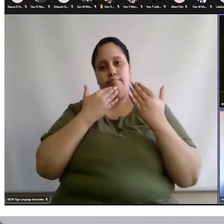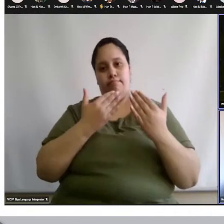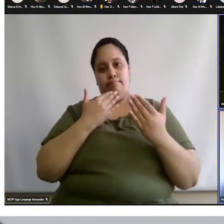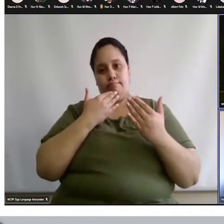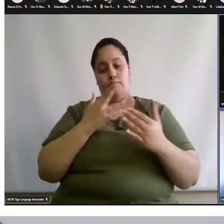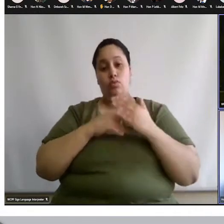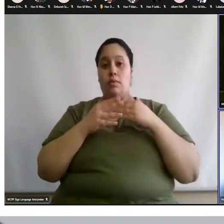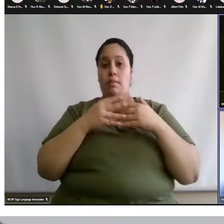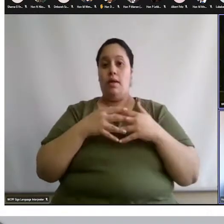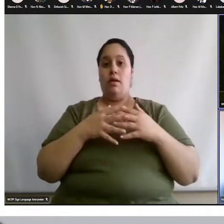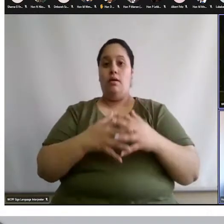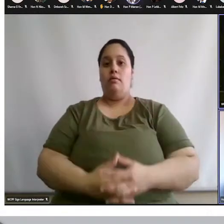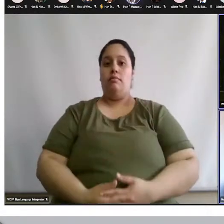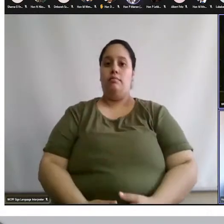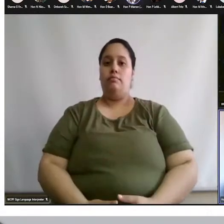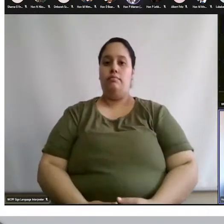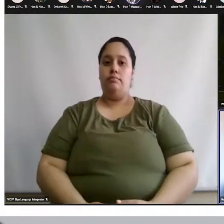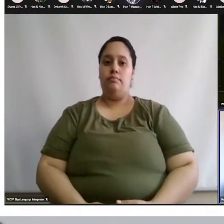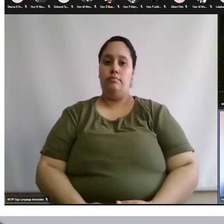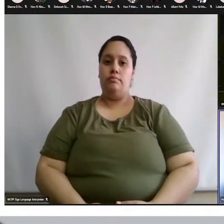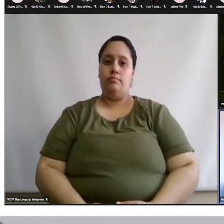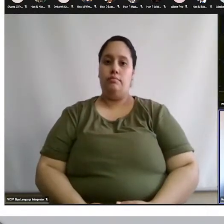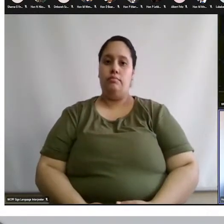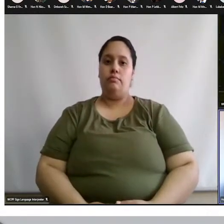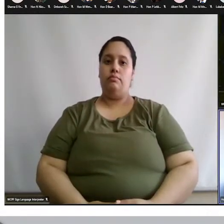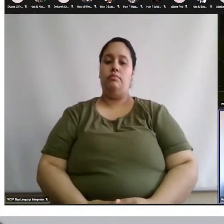America. Thank you, Speaker.